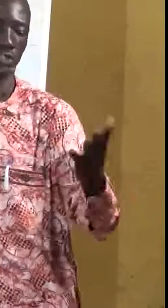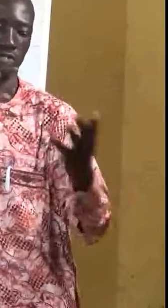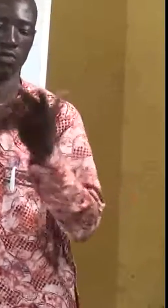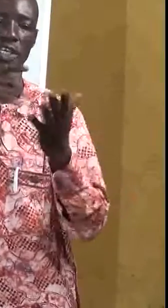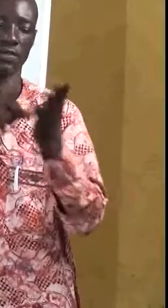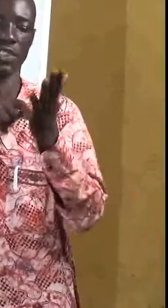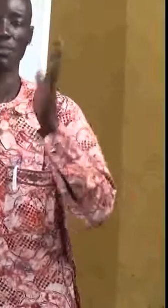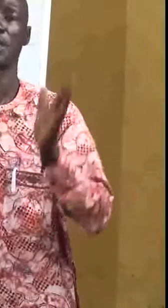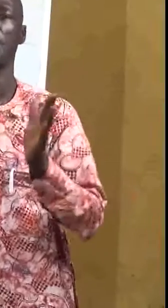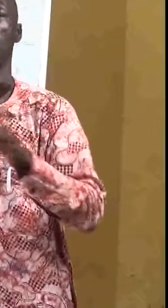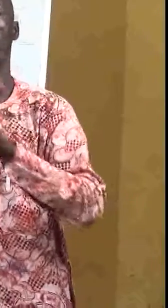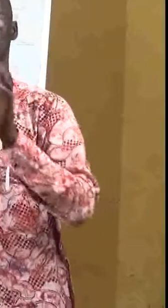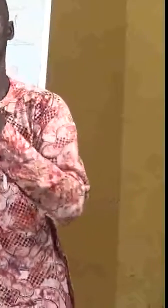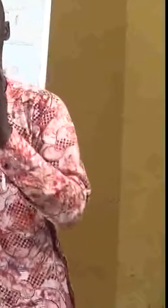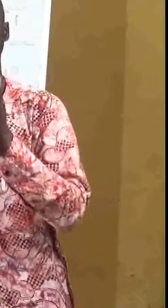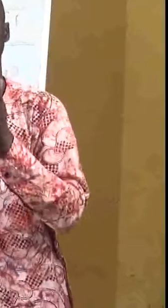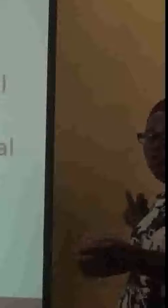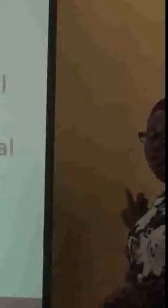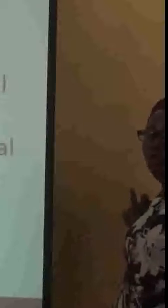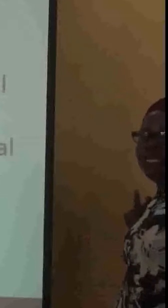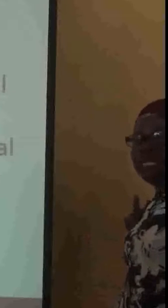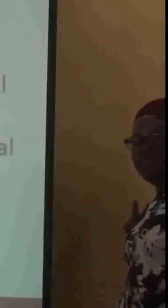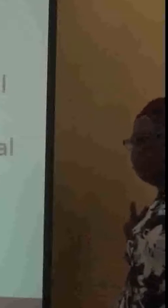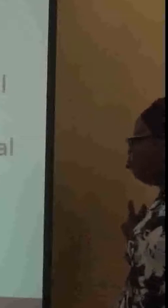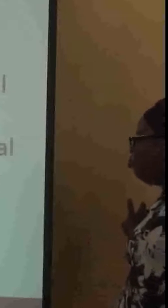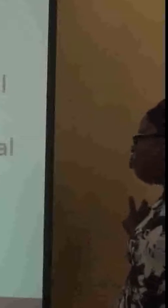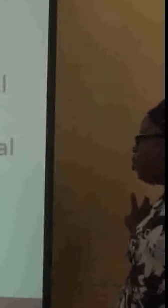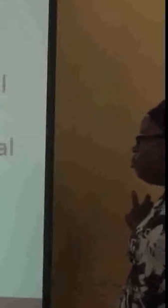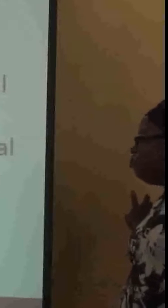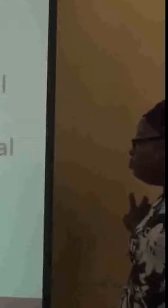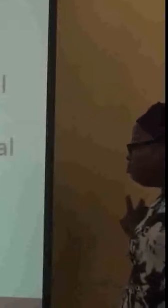socket that your power cable will be connected